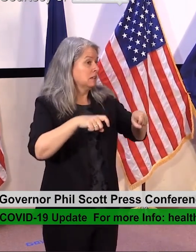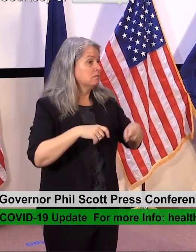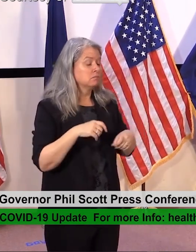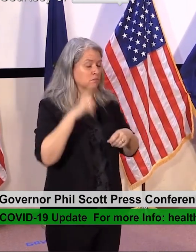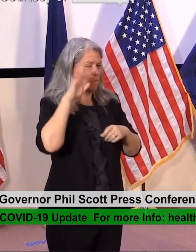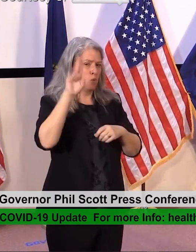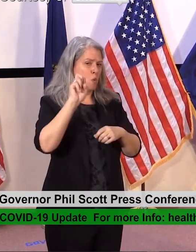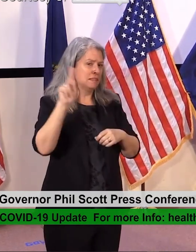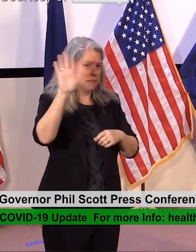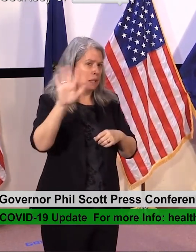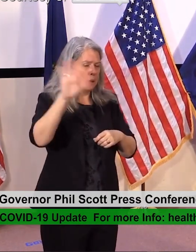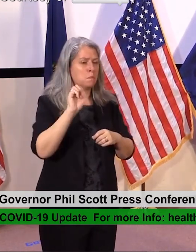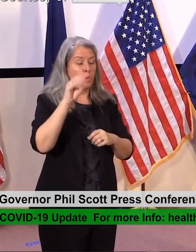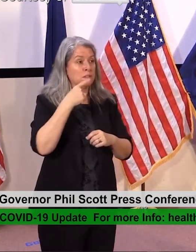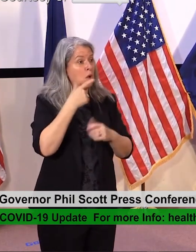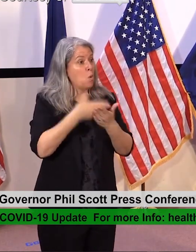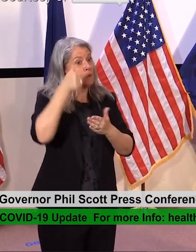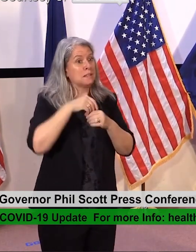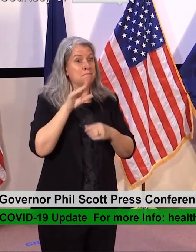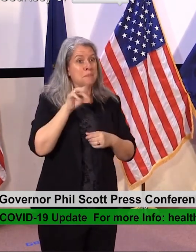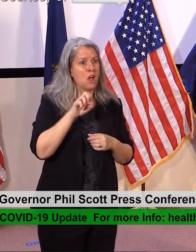that region. Michael?